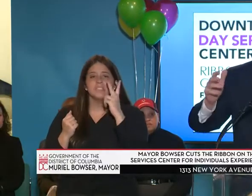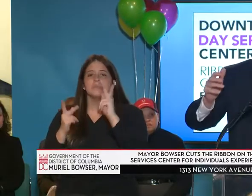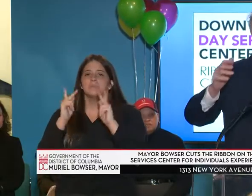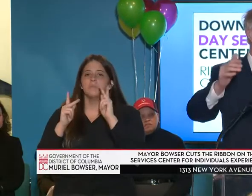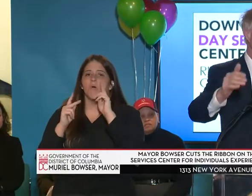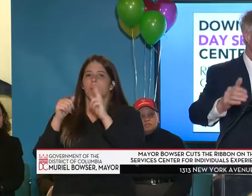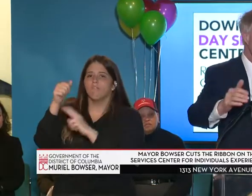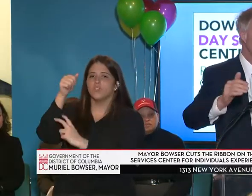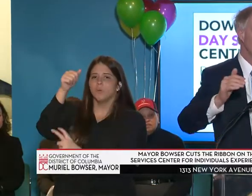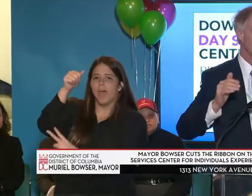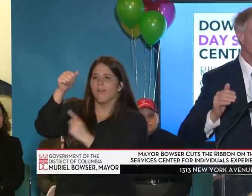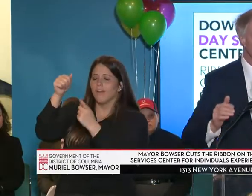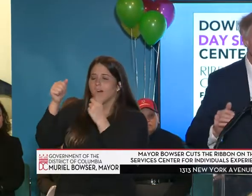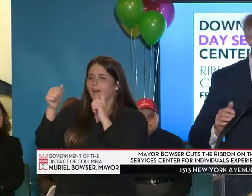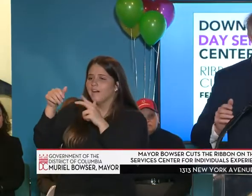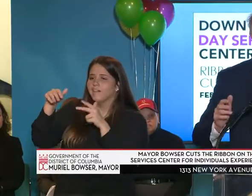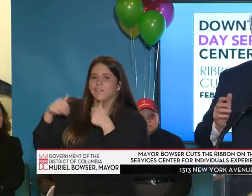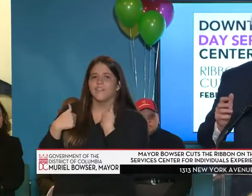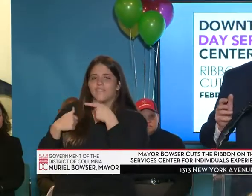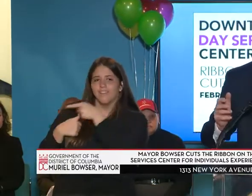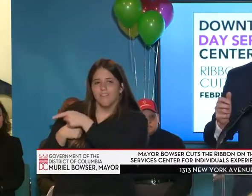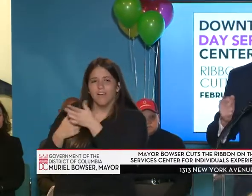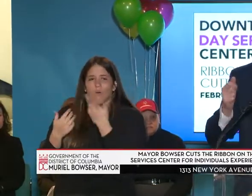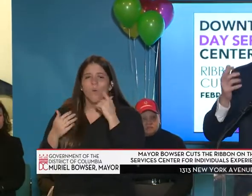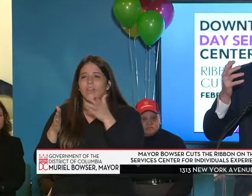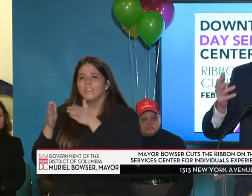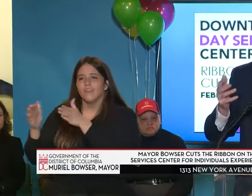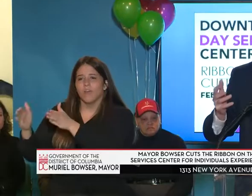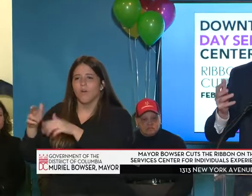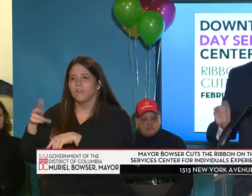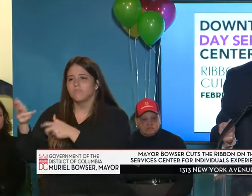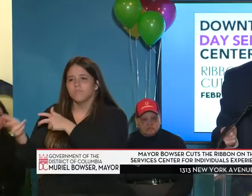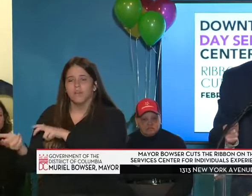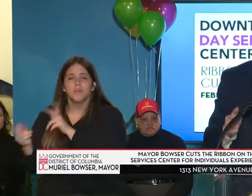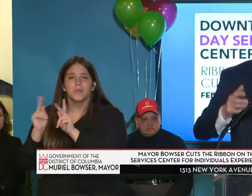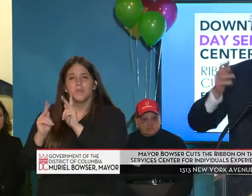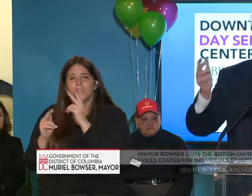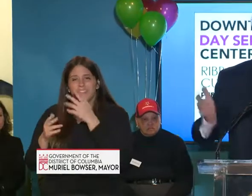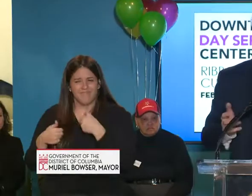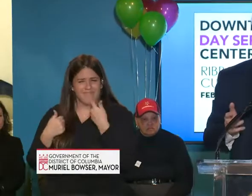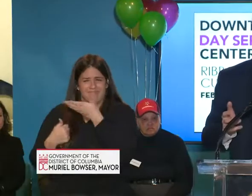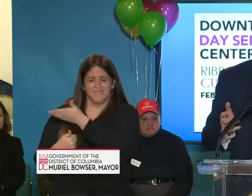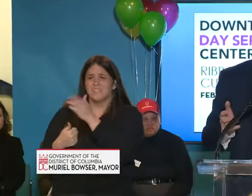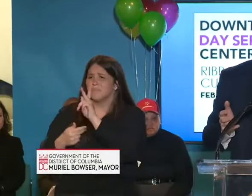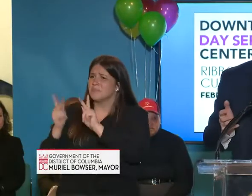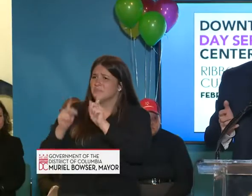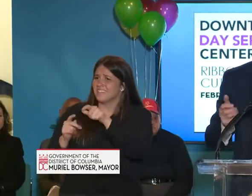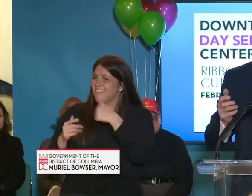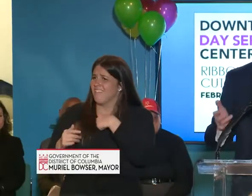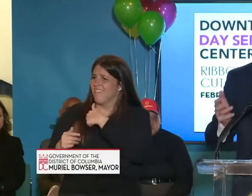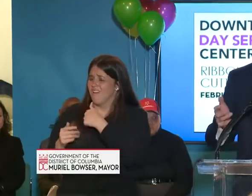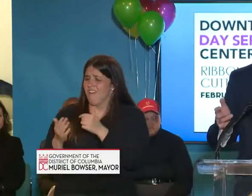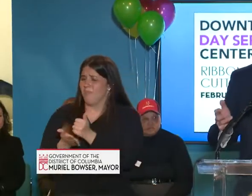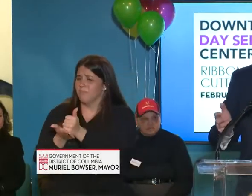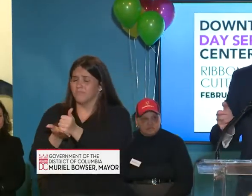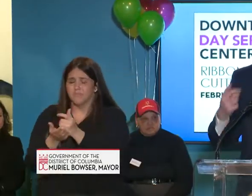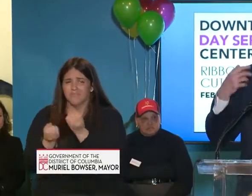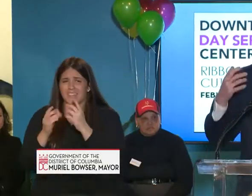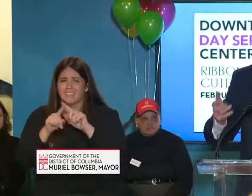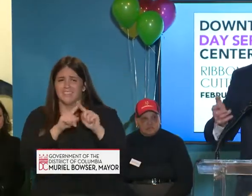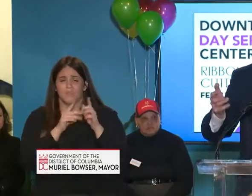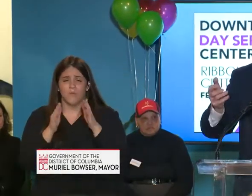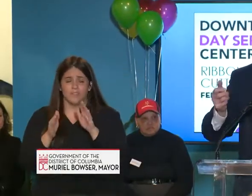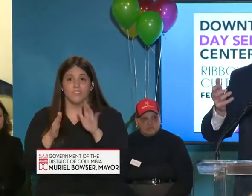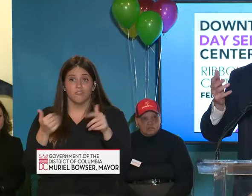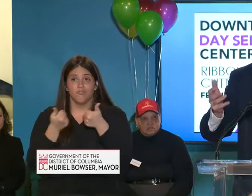the freeways and on the sidewalks and in the parks, those individuals really need our help in many ways. And the challenge as we go